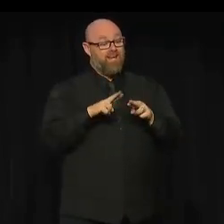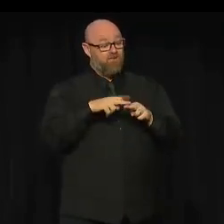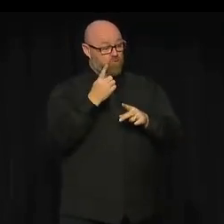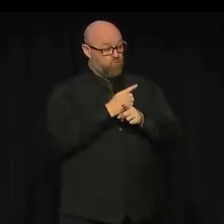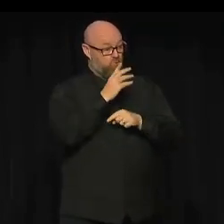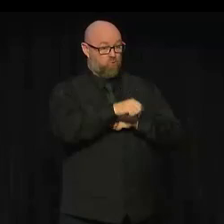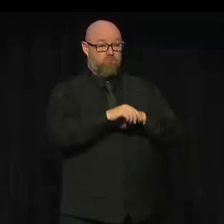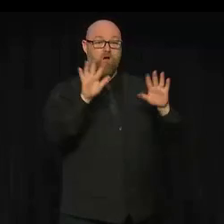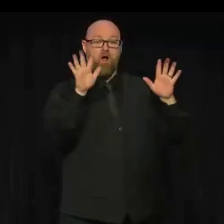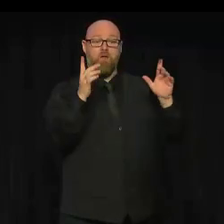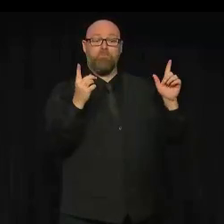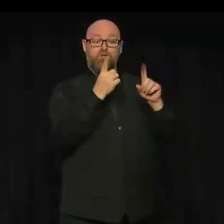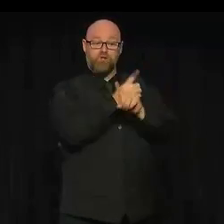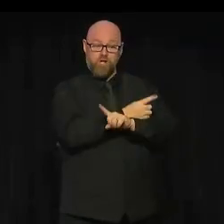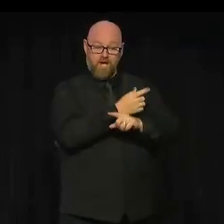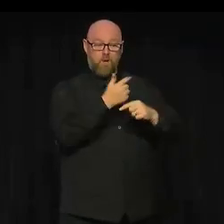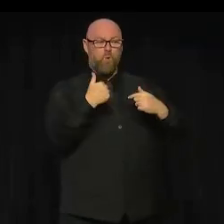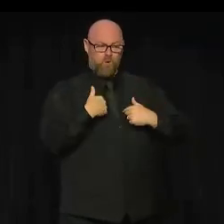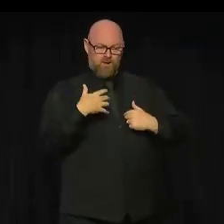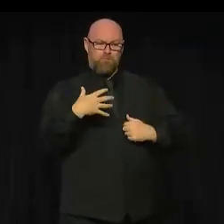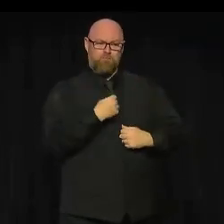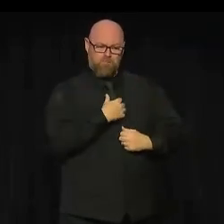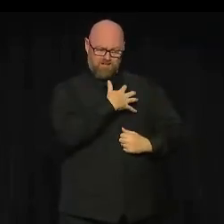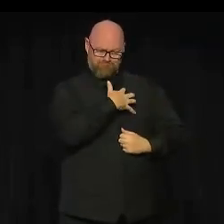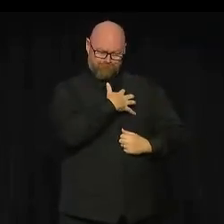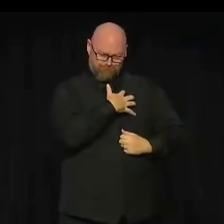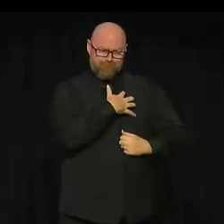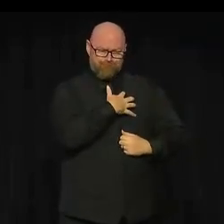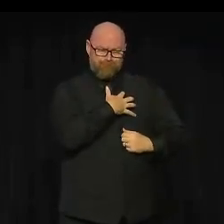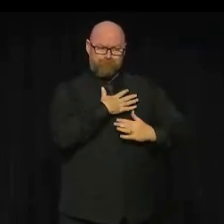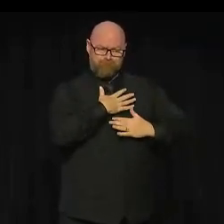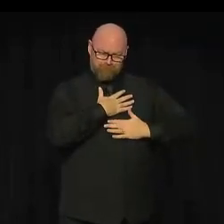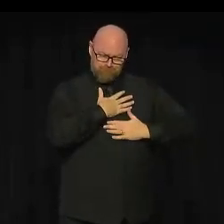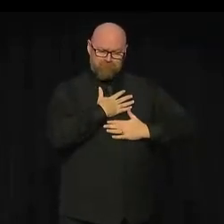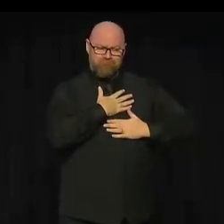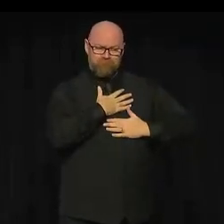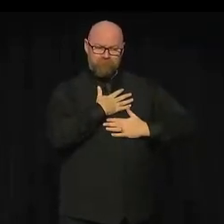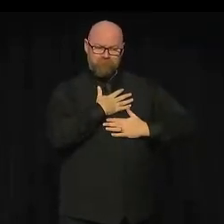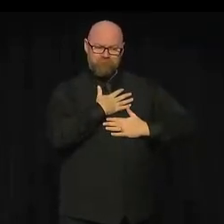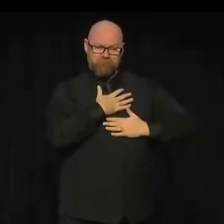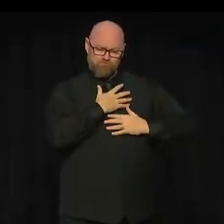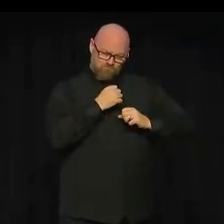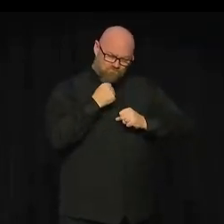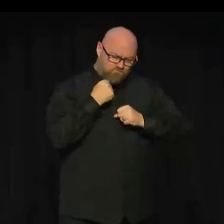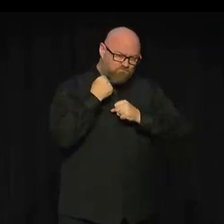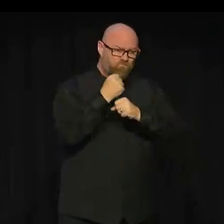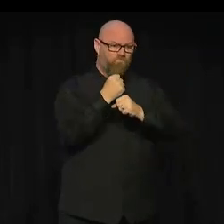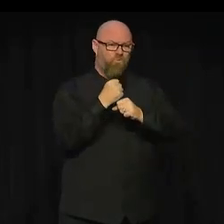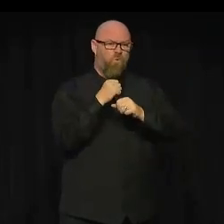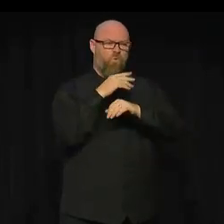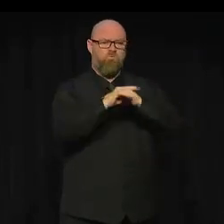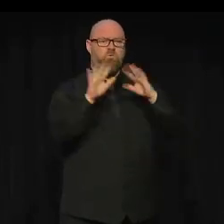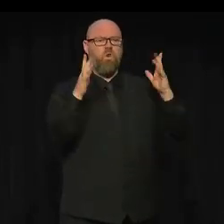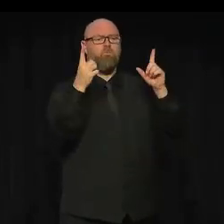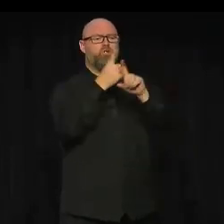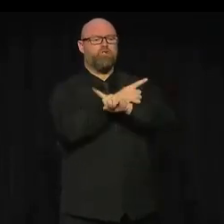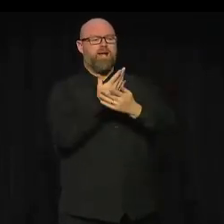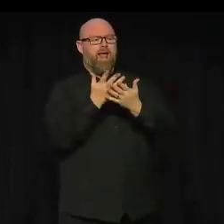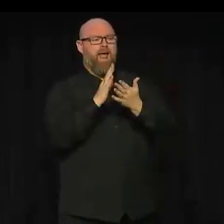we must diligently and passionately defend our right to protest about its impacts.